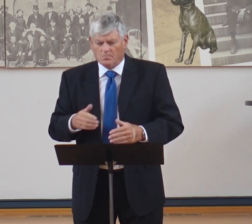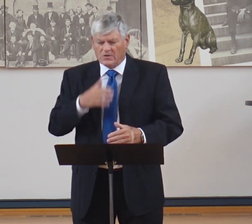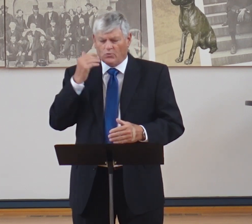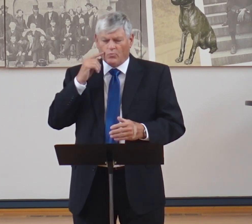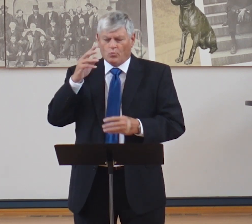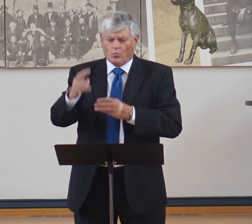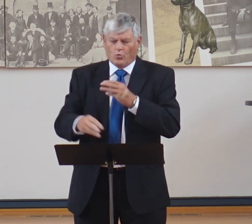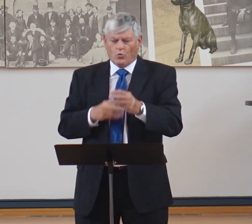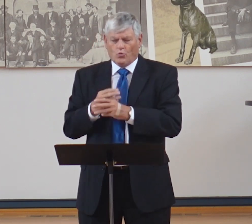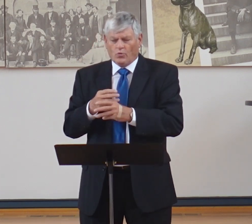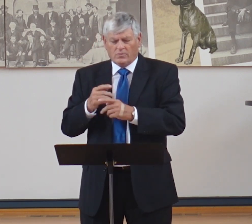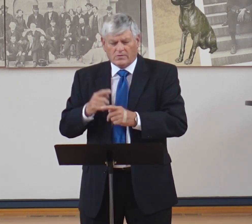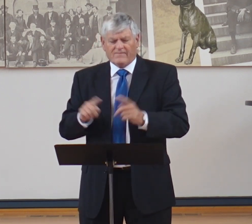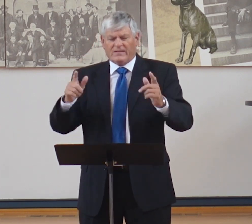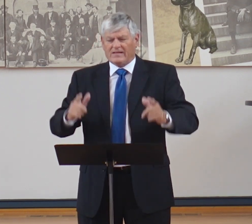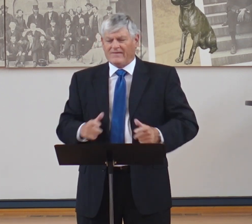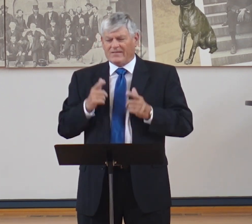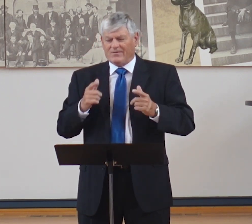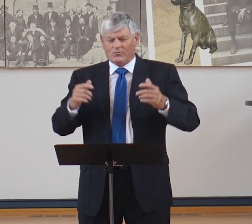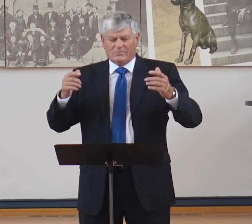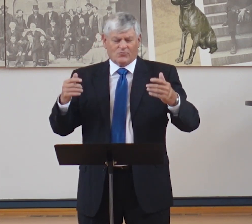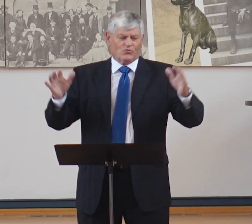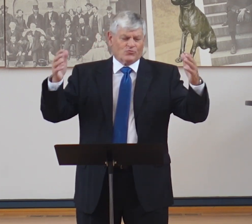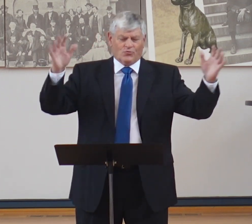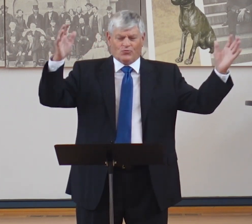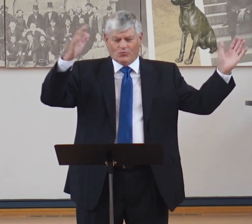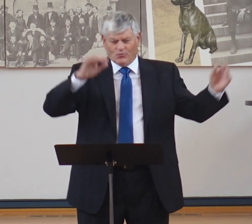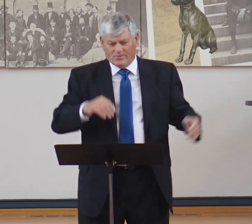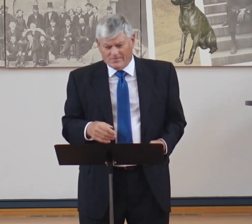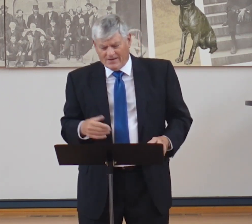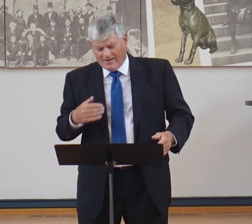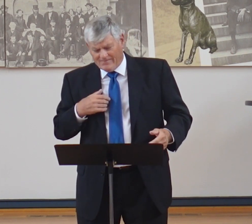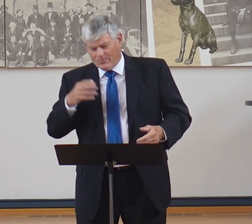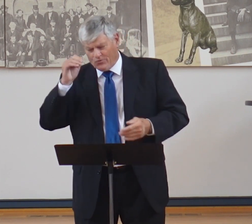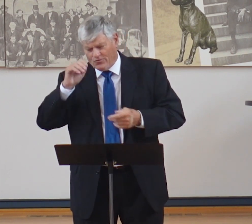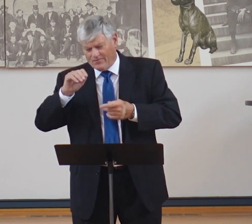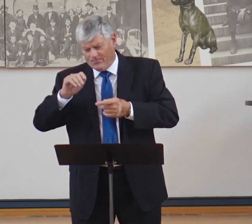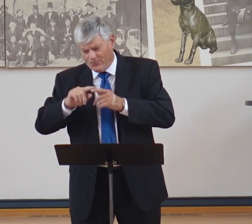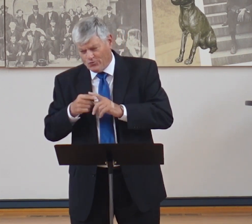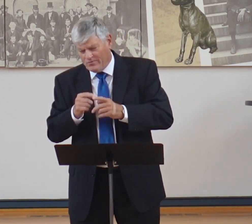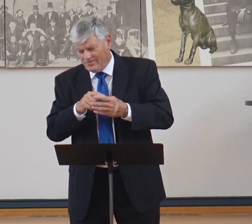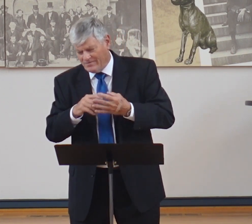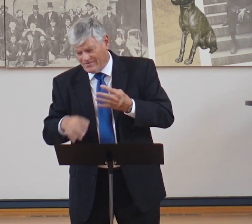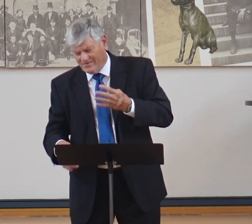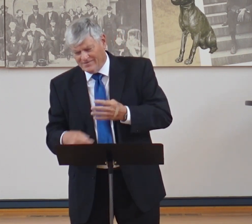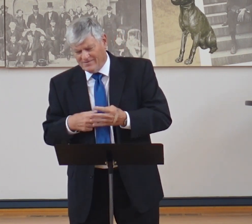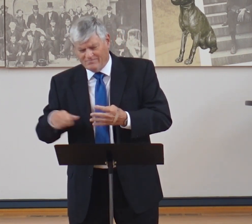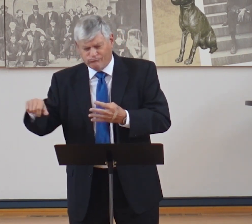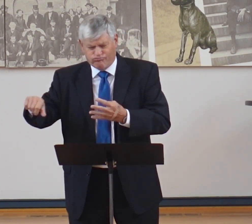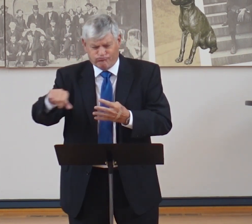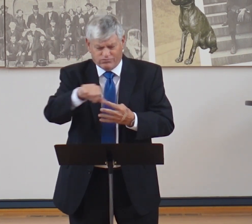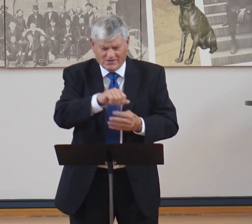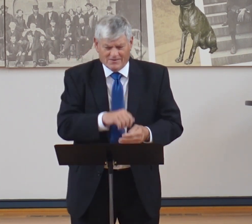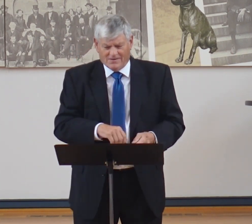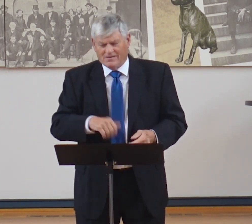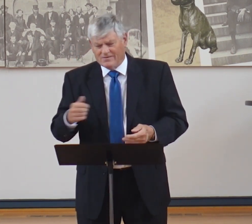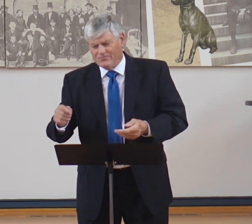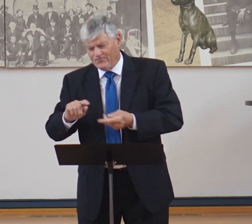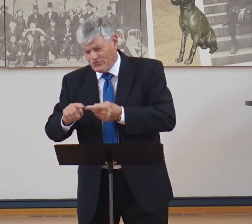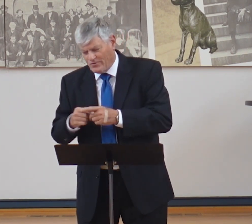absence. She thought she would go out and have a different life, enjoy herself. She had a boyfriend at the time, a couple of them, and I